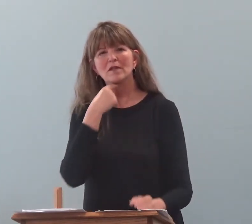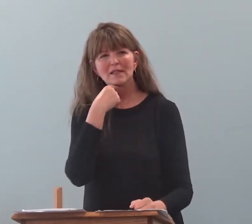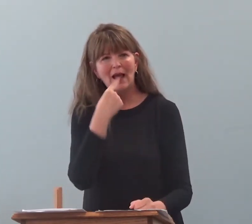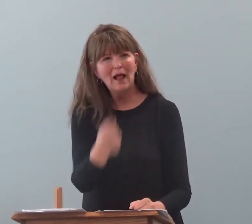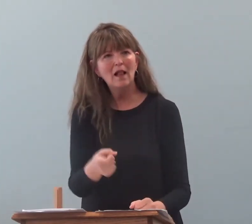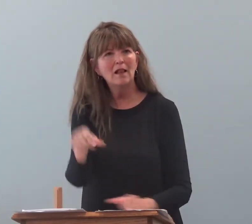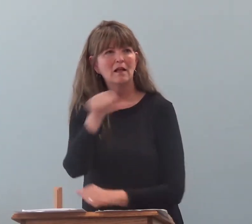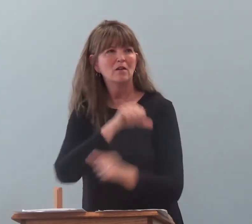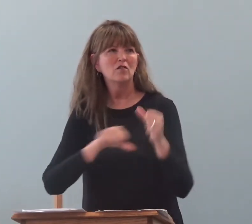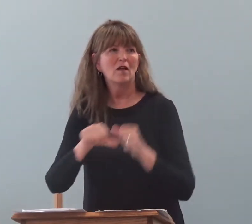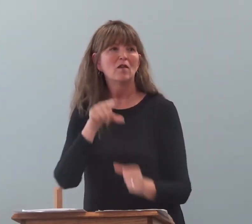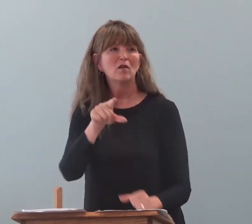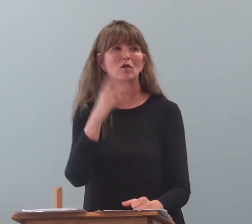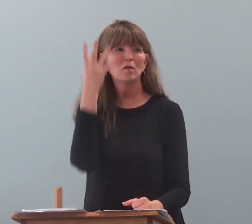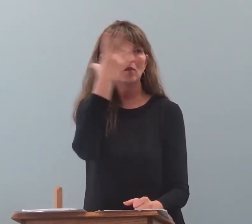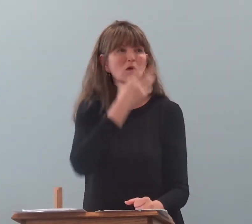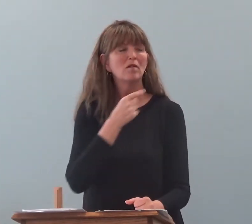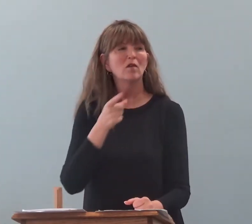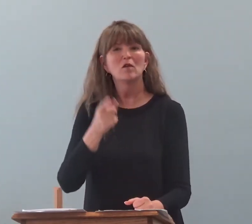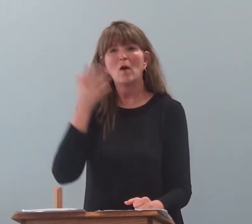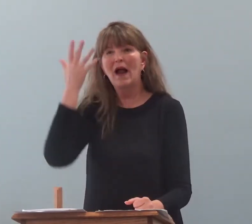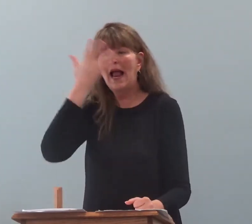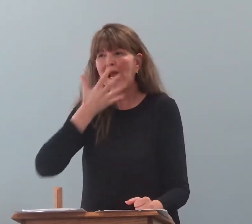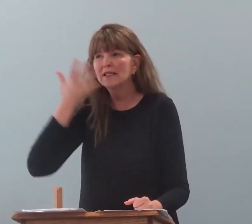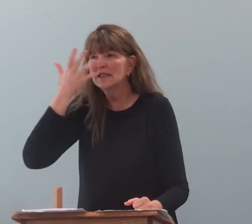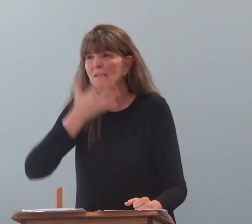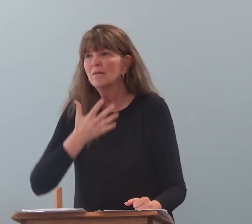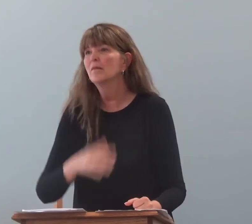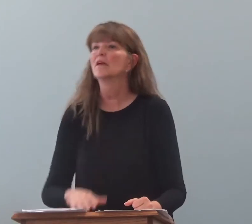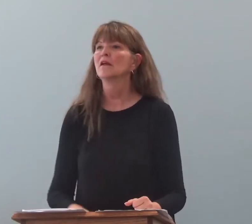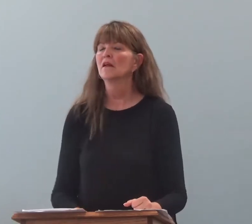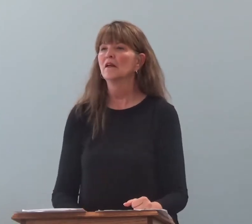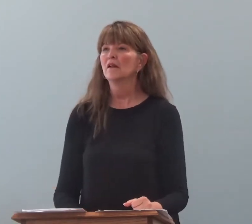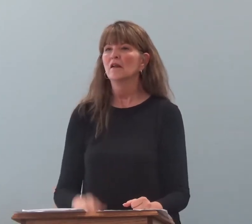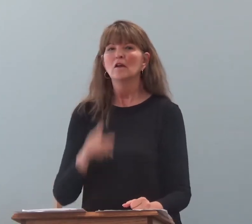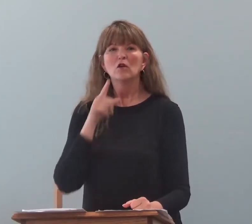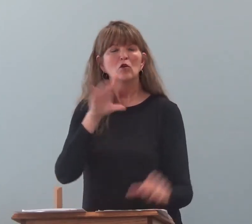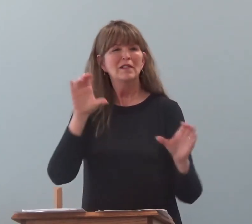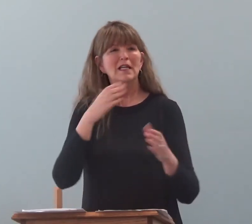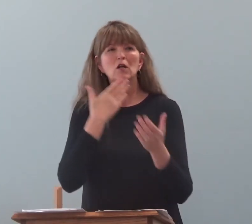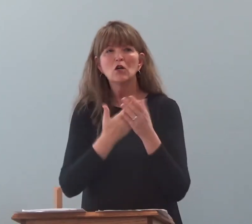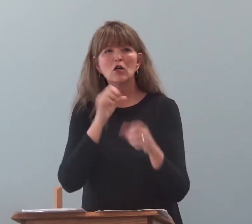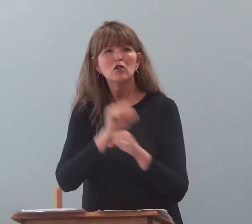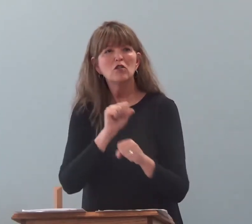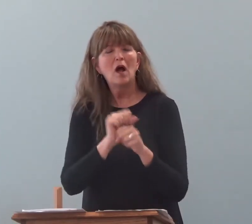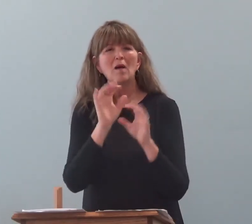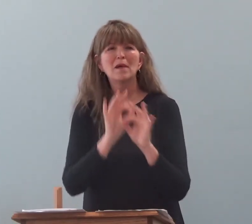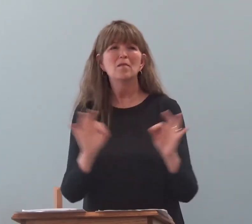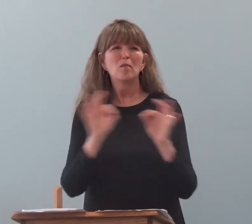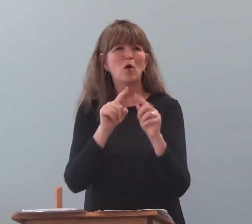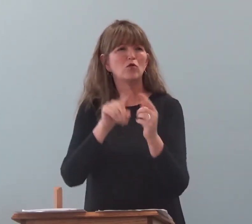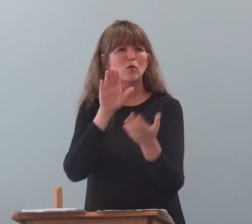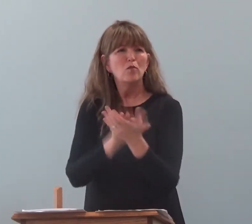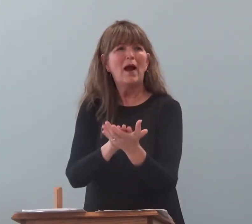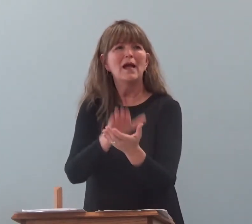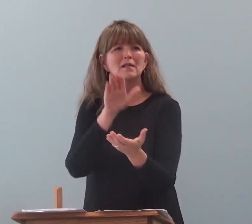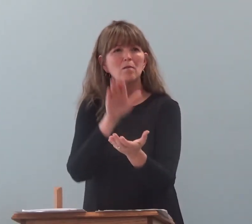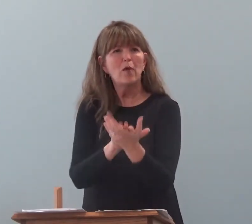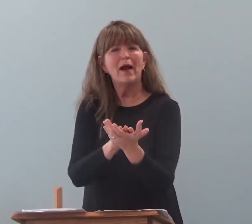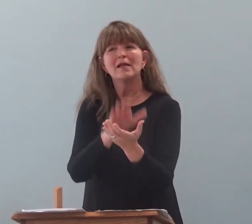But it's very important to tell each other that they're beautiful or handsome. Tell them that they did a good job. It's